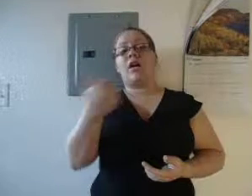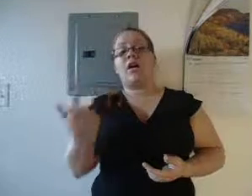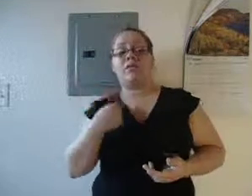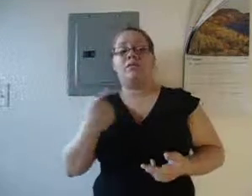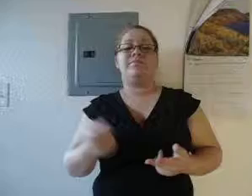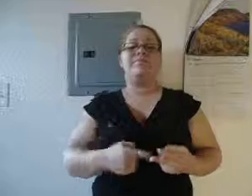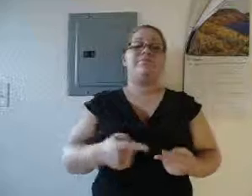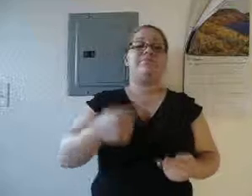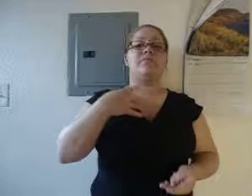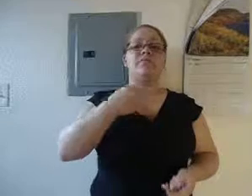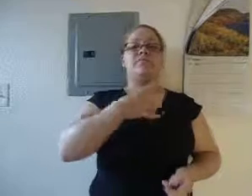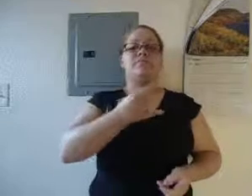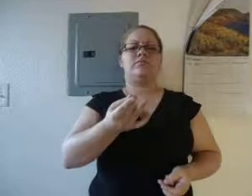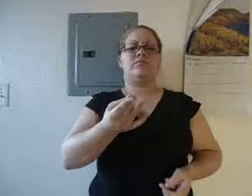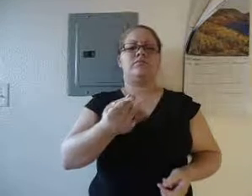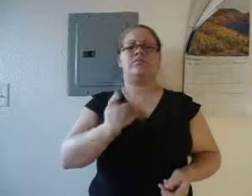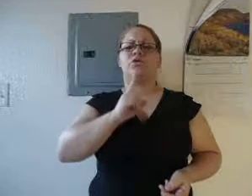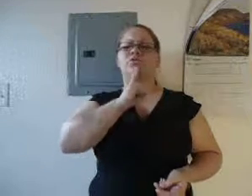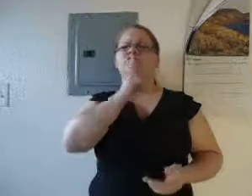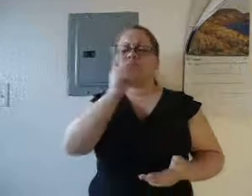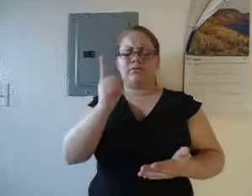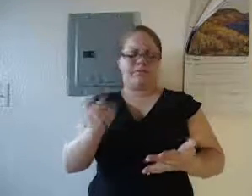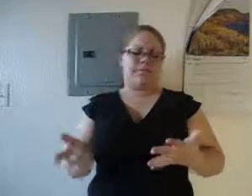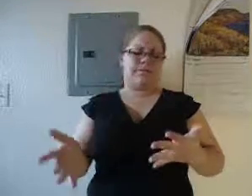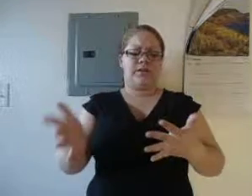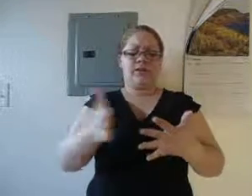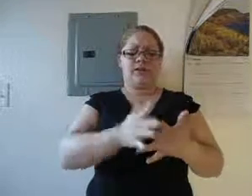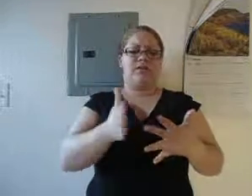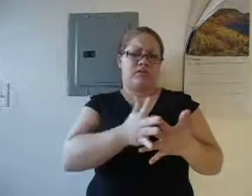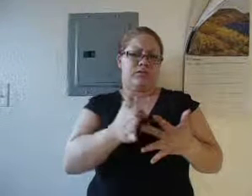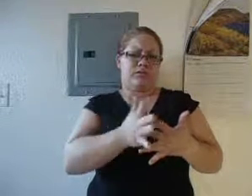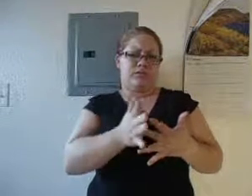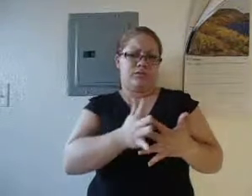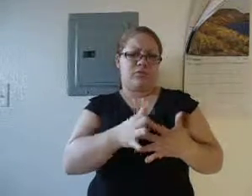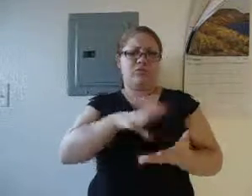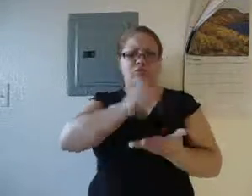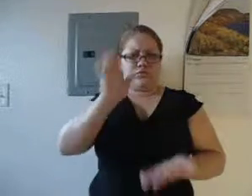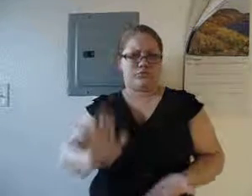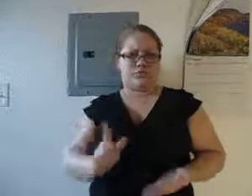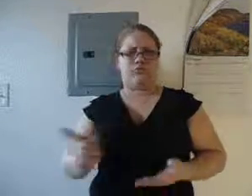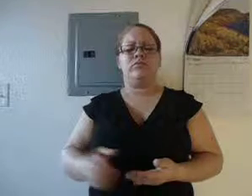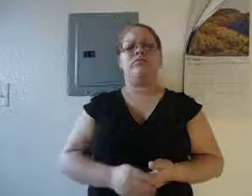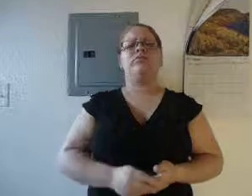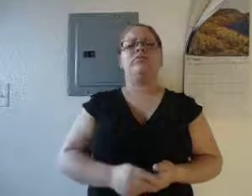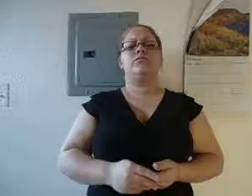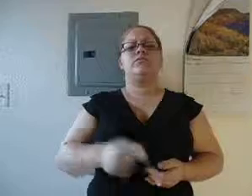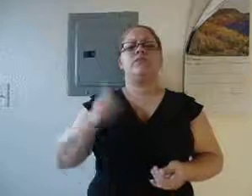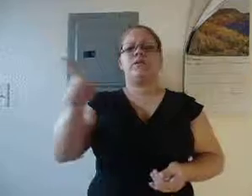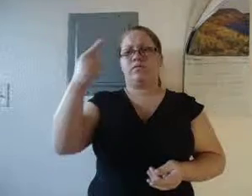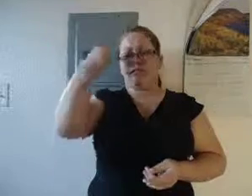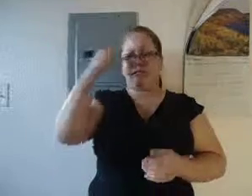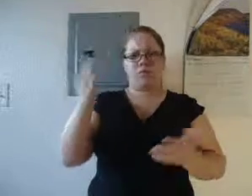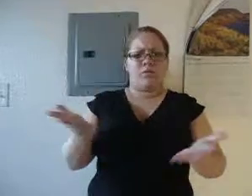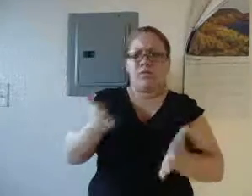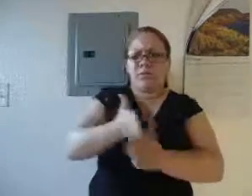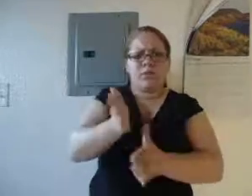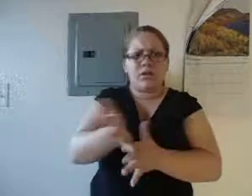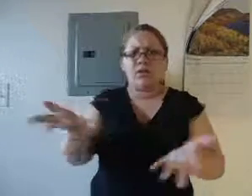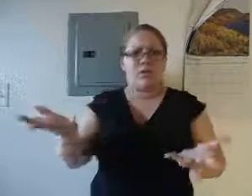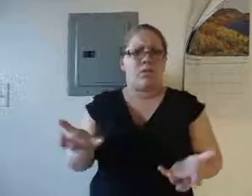students thinking about deciding on a major for their academic career. And I'm teaching a similar class,